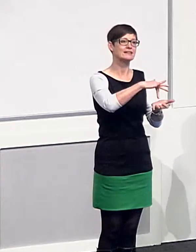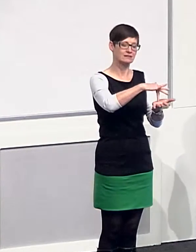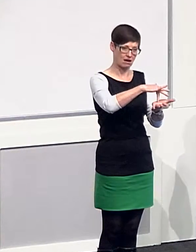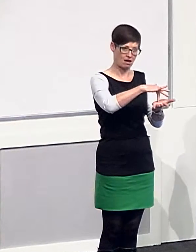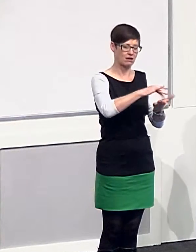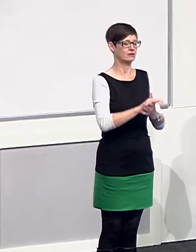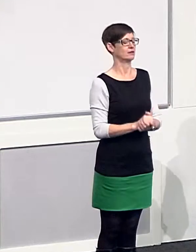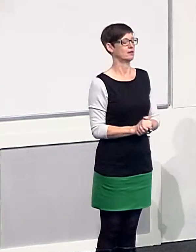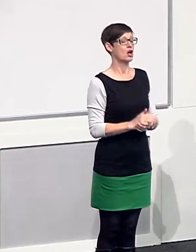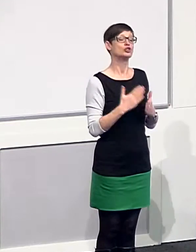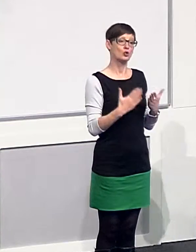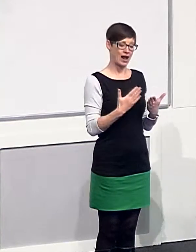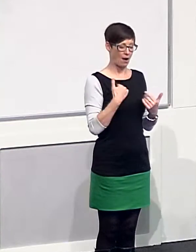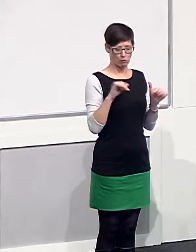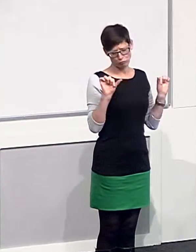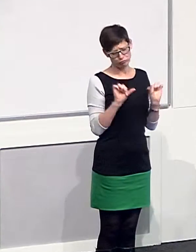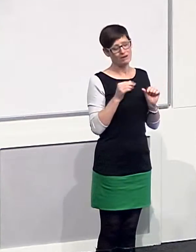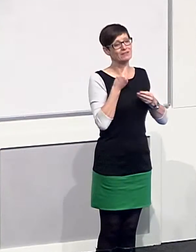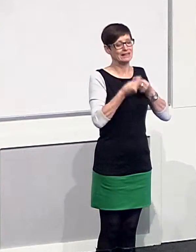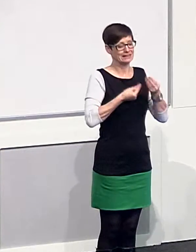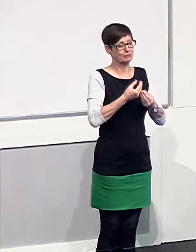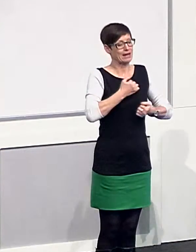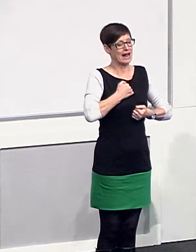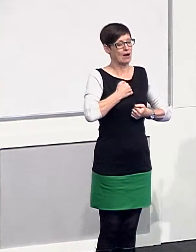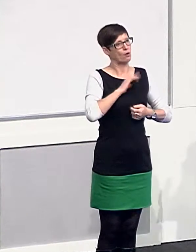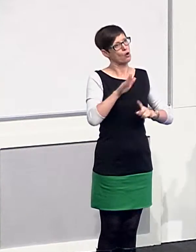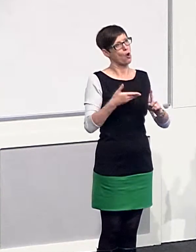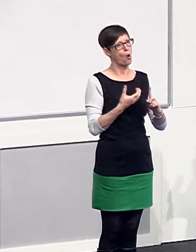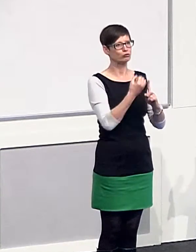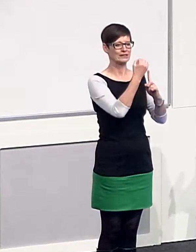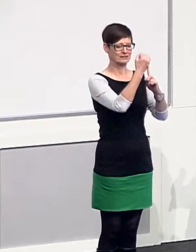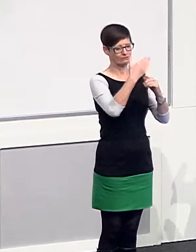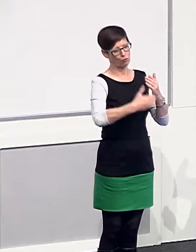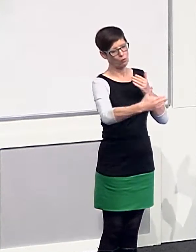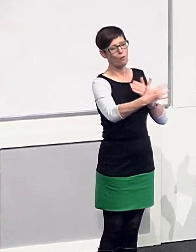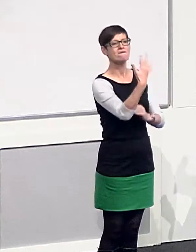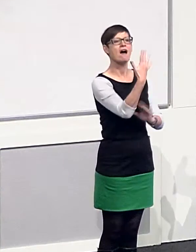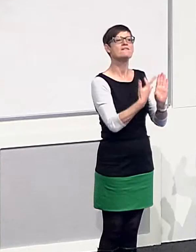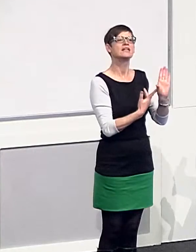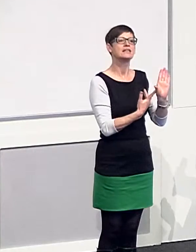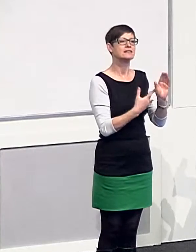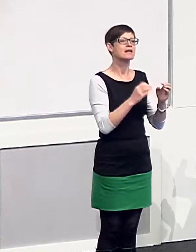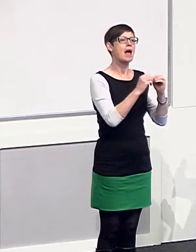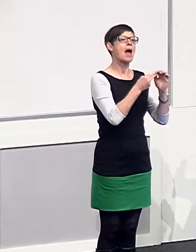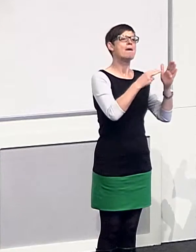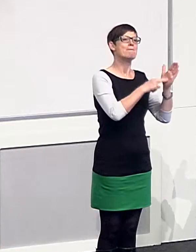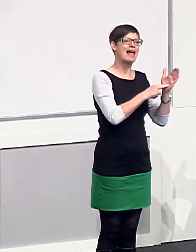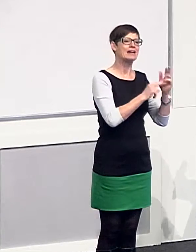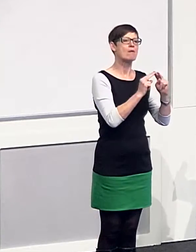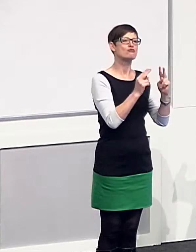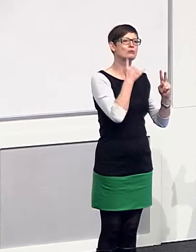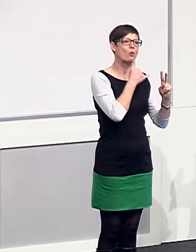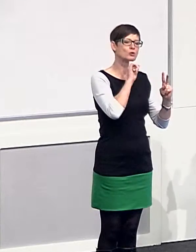to take you now briefly through some of our objectives for the next 5 years. Ben Bridgewater is going to tell you